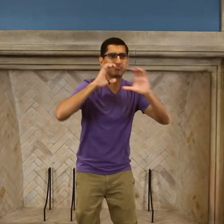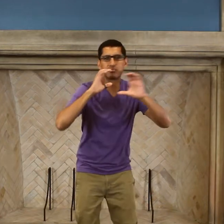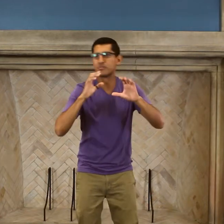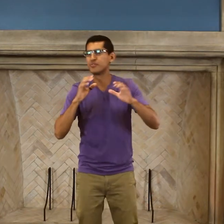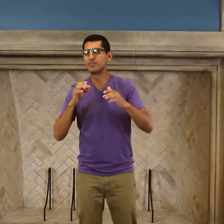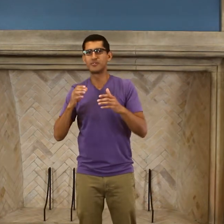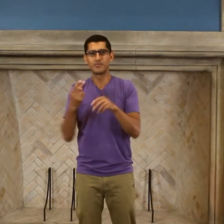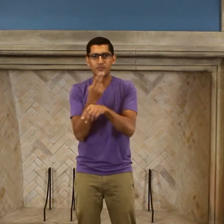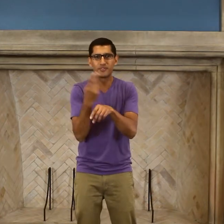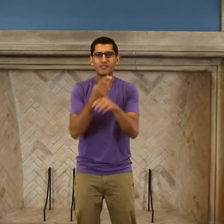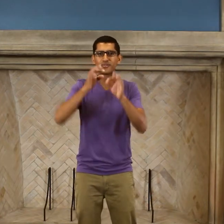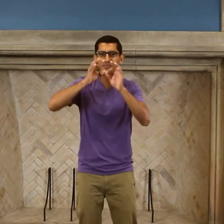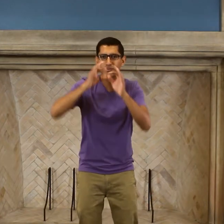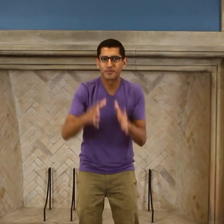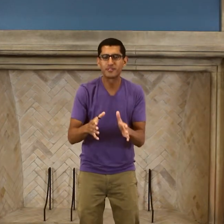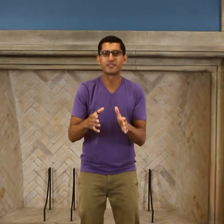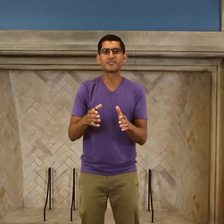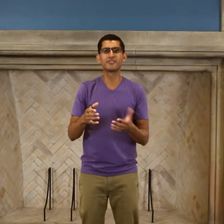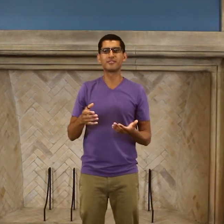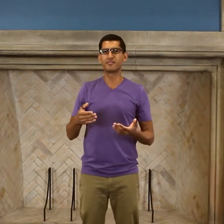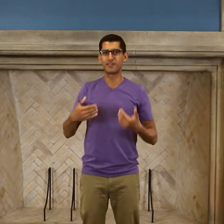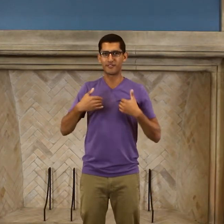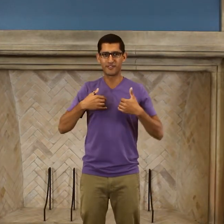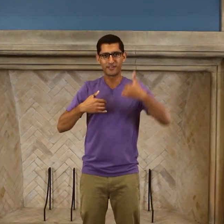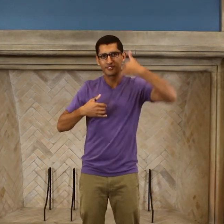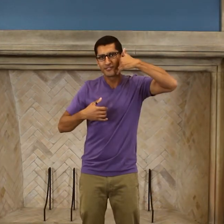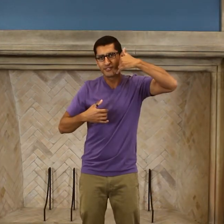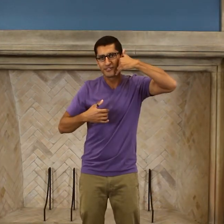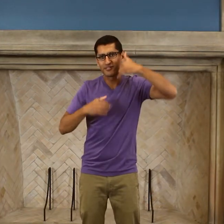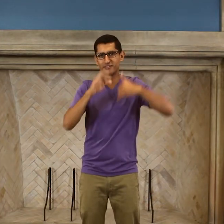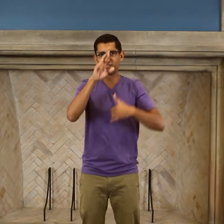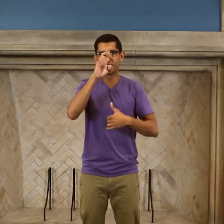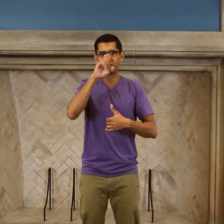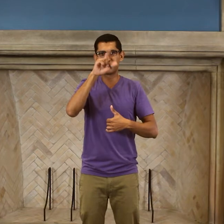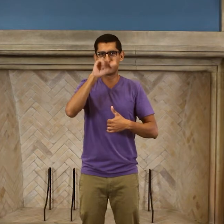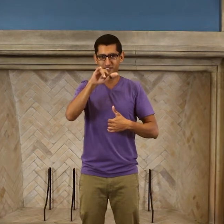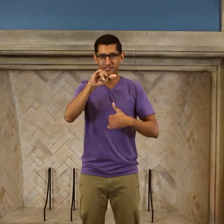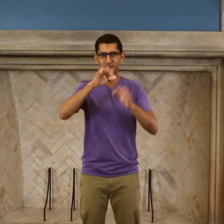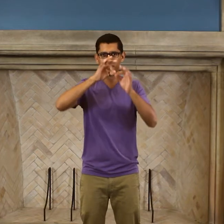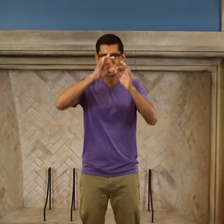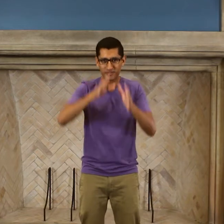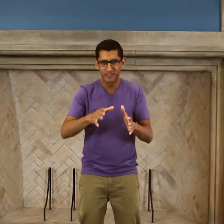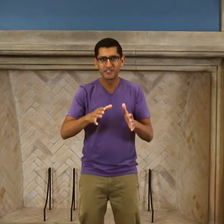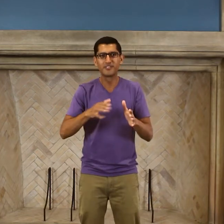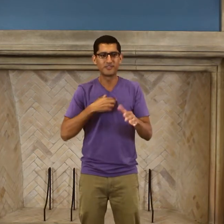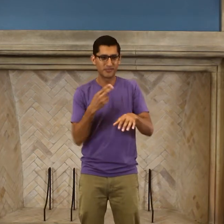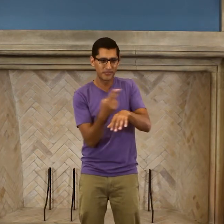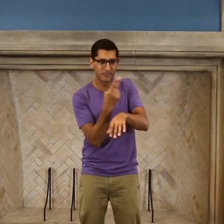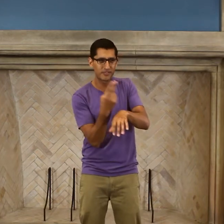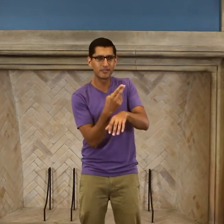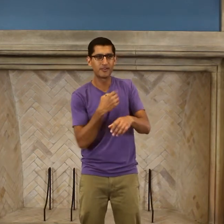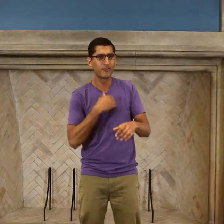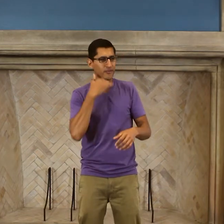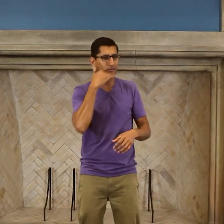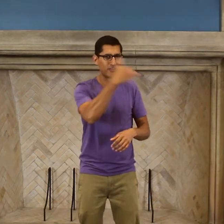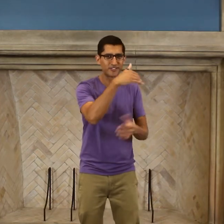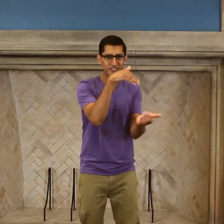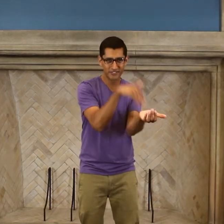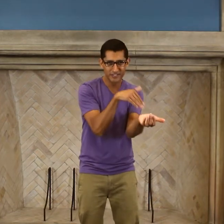With it, I can communicate with the world. I can use an interpreter. I have a phone with a relay interpreter. I can